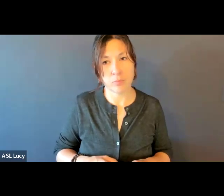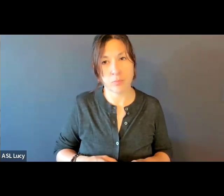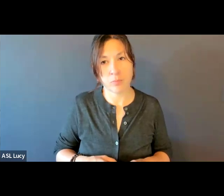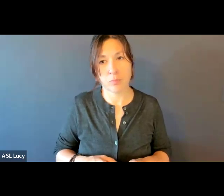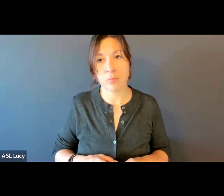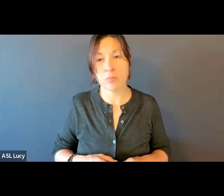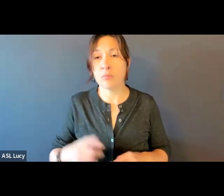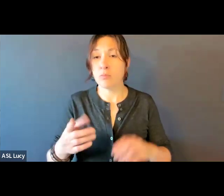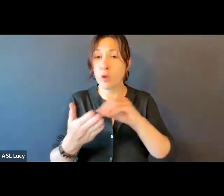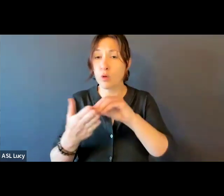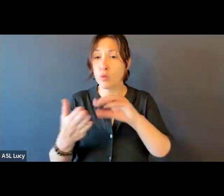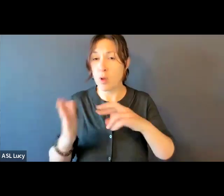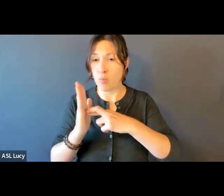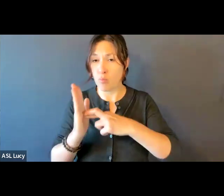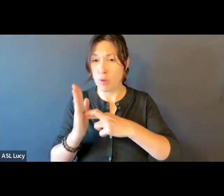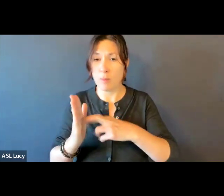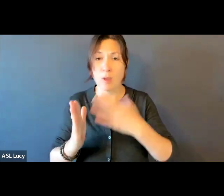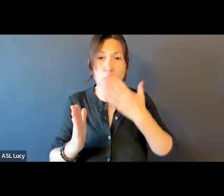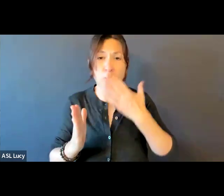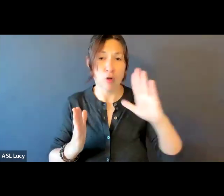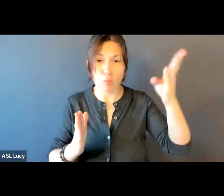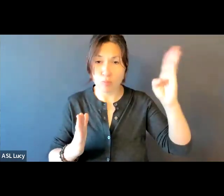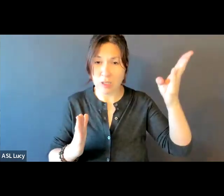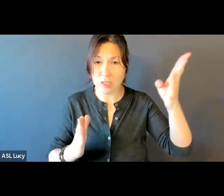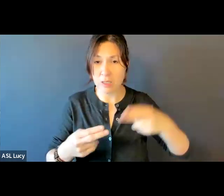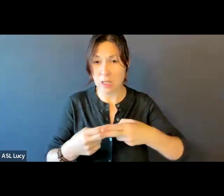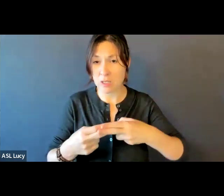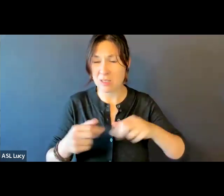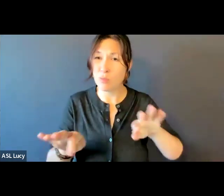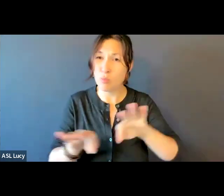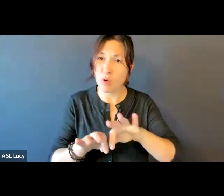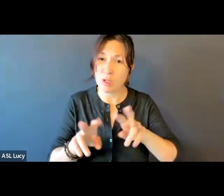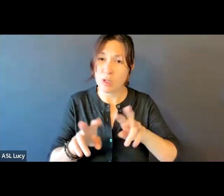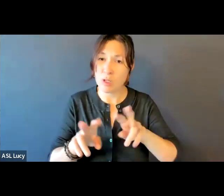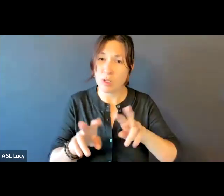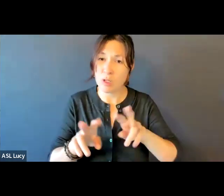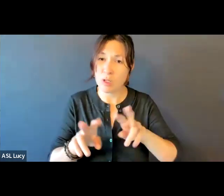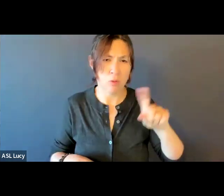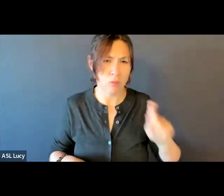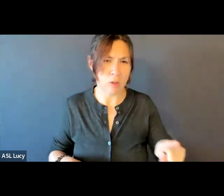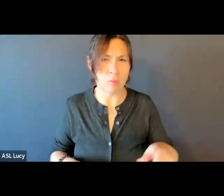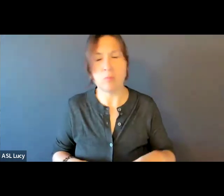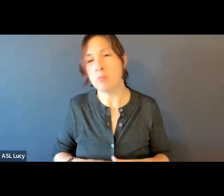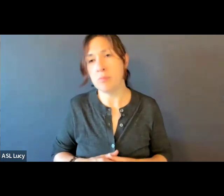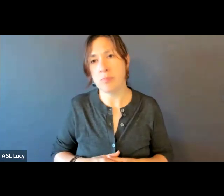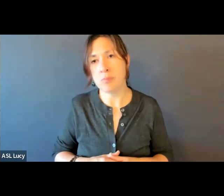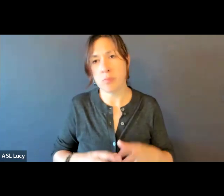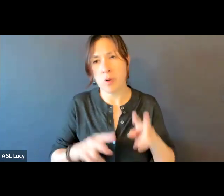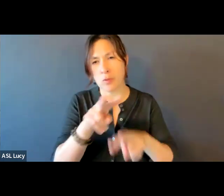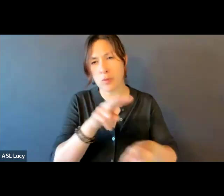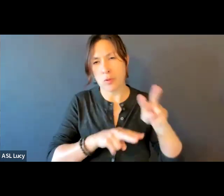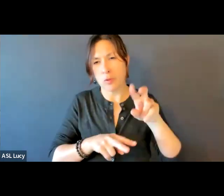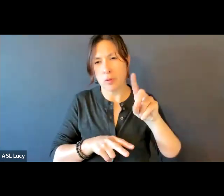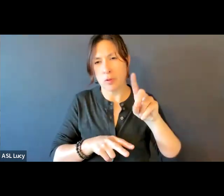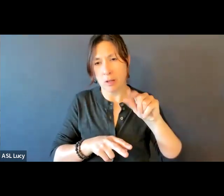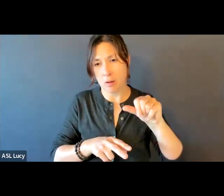the presentation and caring about such a prominent issue. Uh, So my question is, as I was looking at like the data, I